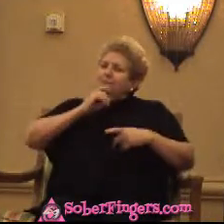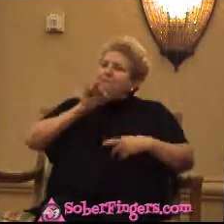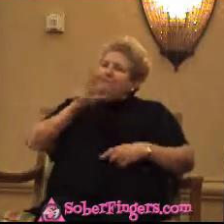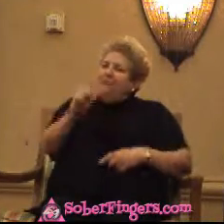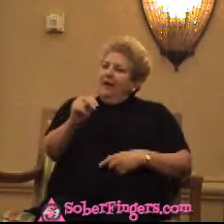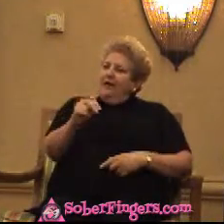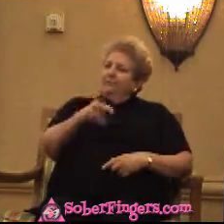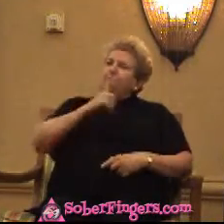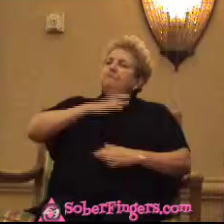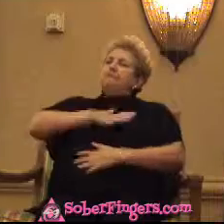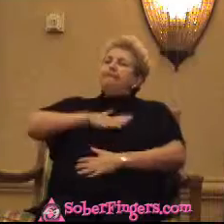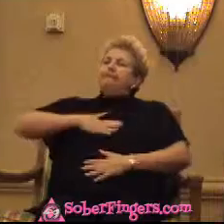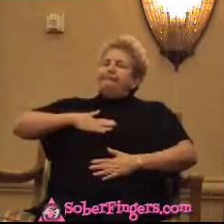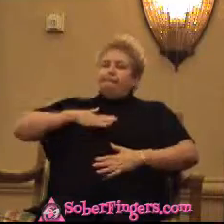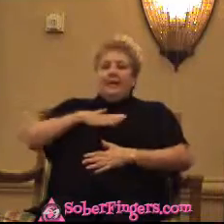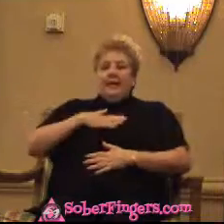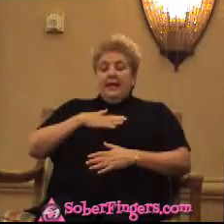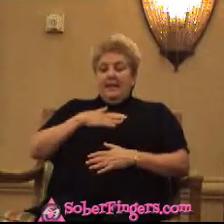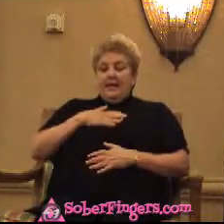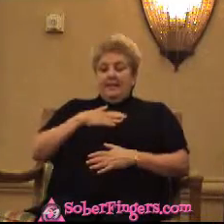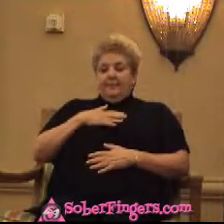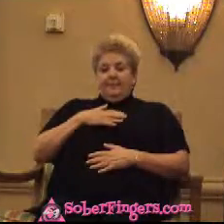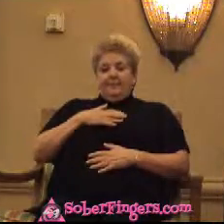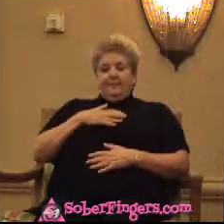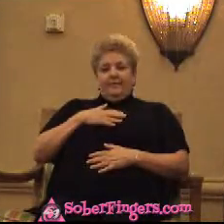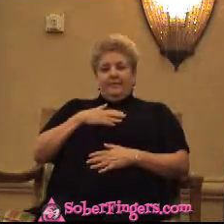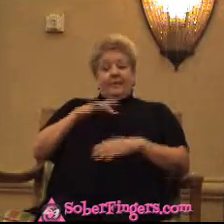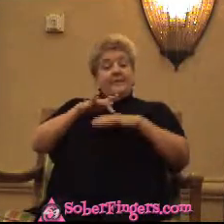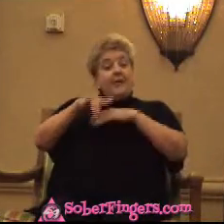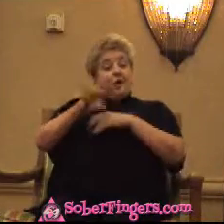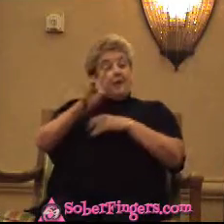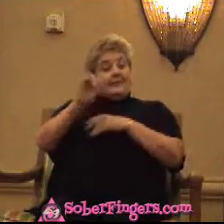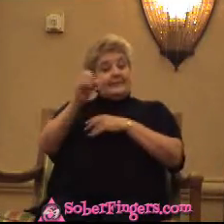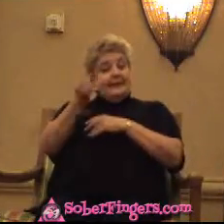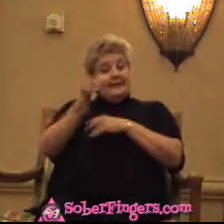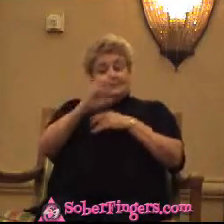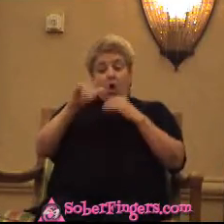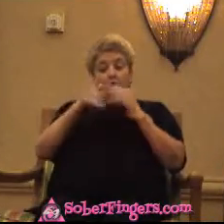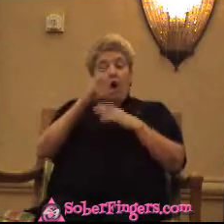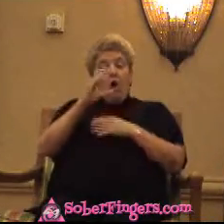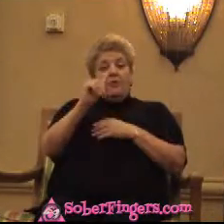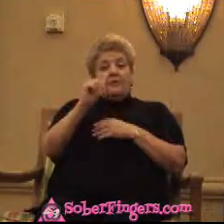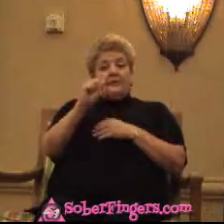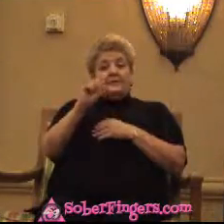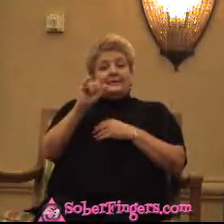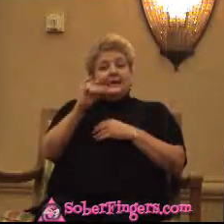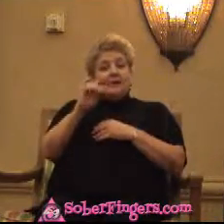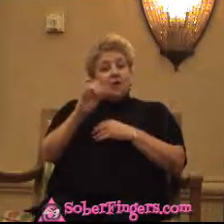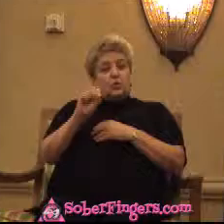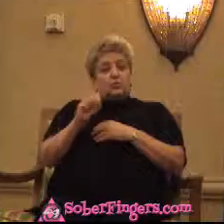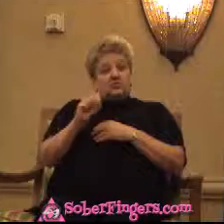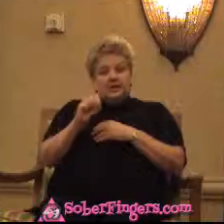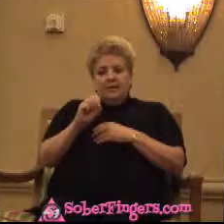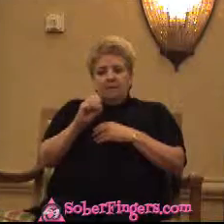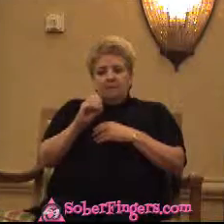Because in the early 70s in Reno, all of the casinos were owned by local people. And we used to comp each